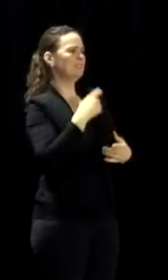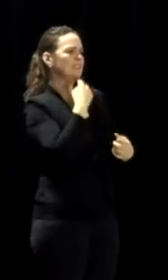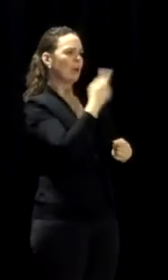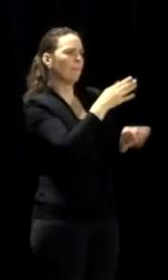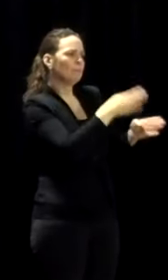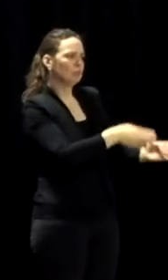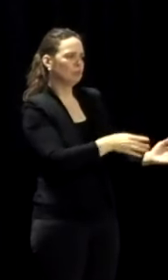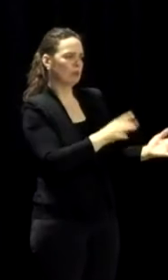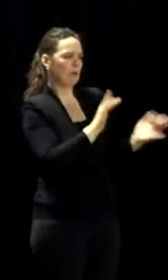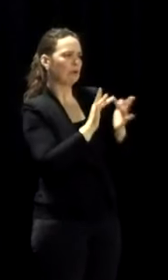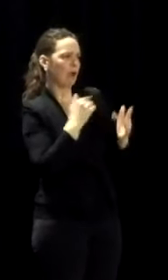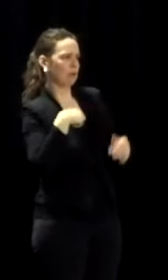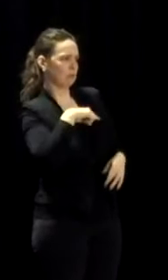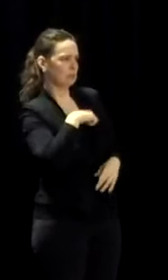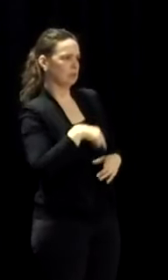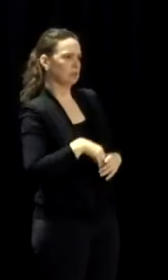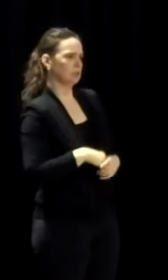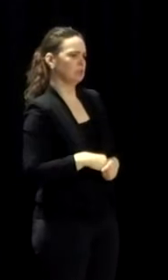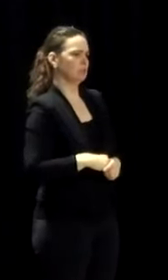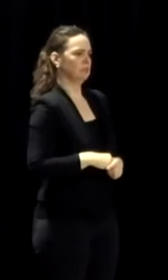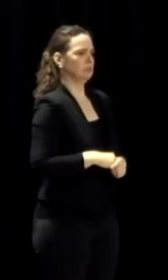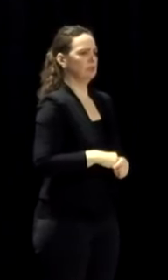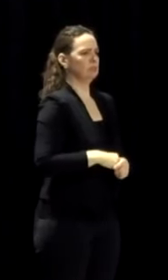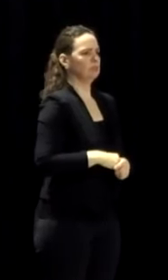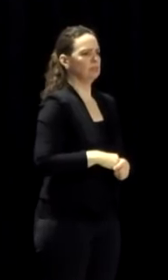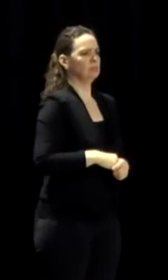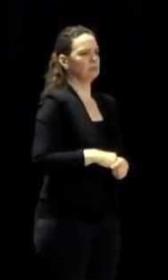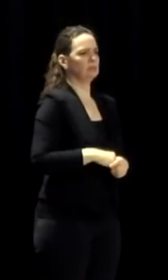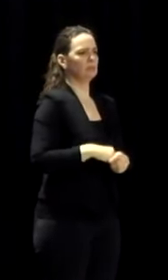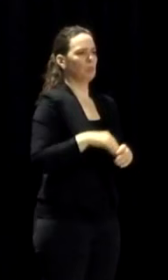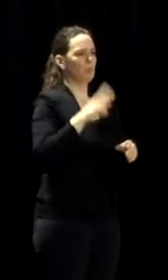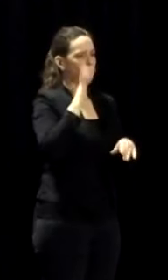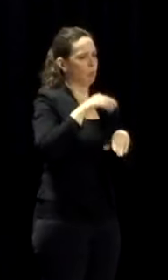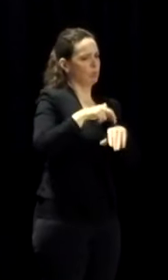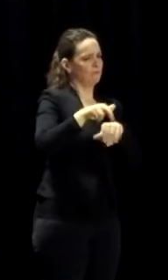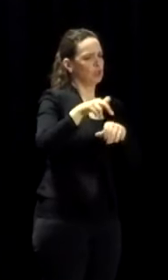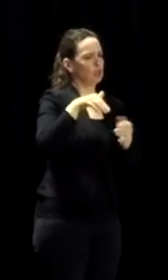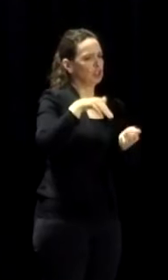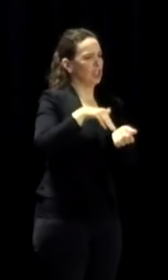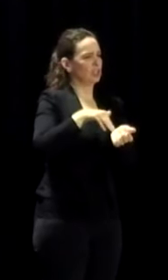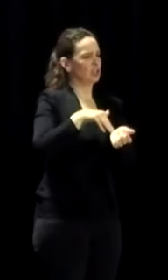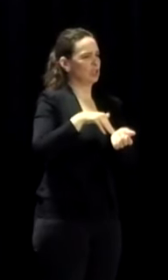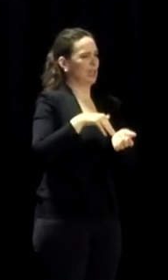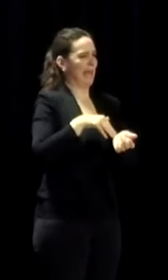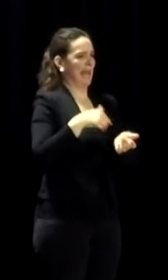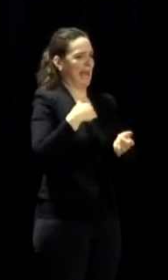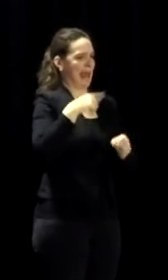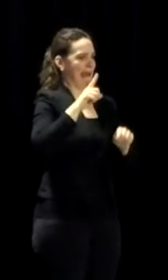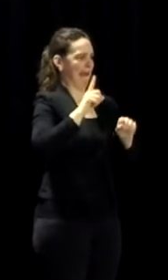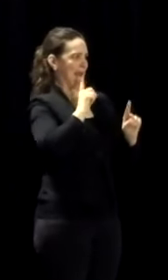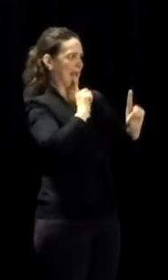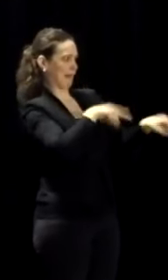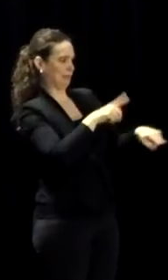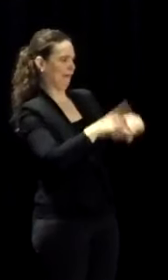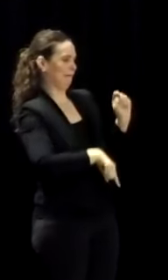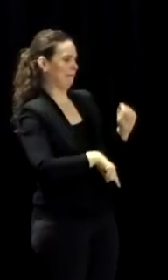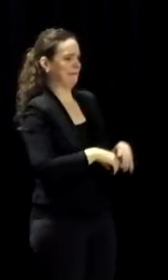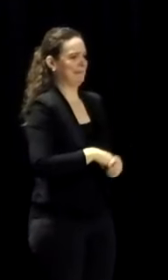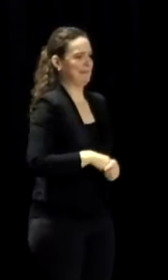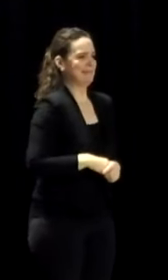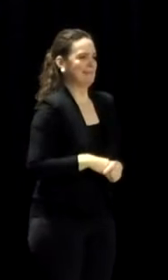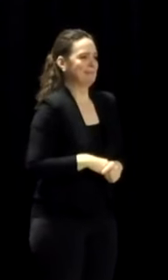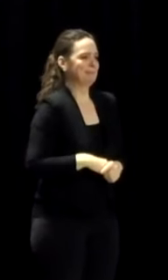they can make that call. I'm not going to sit here and I've learned a lot about the medical profession over the last